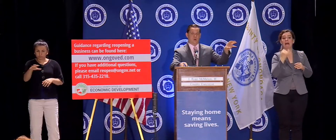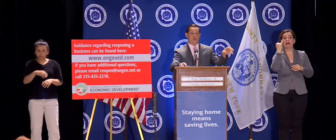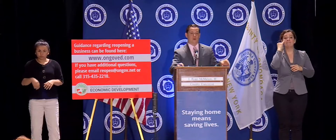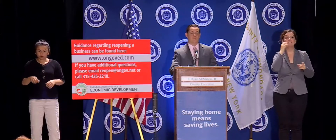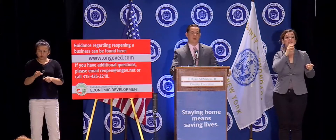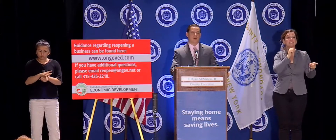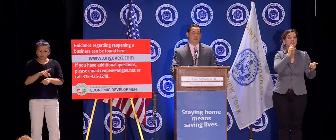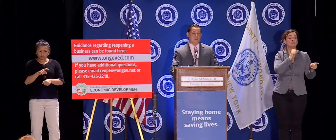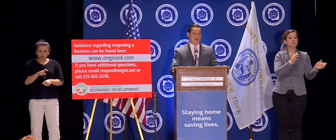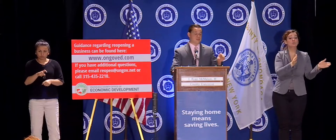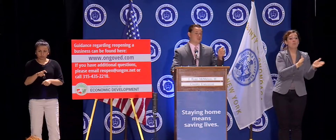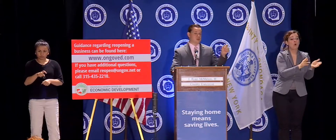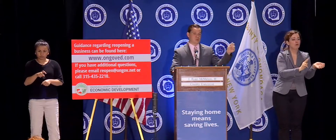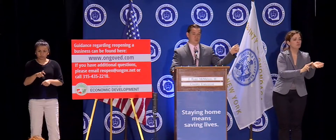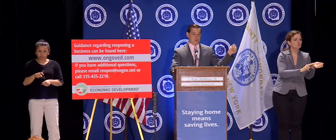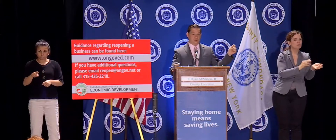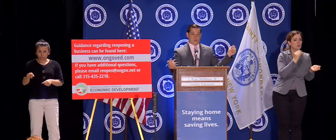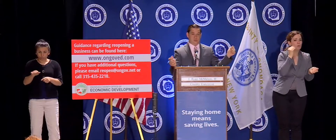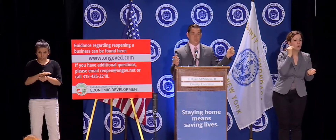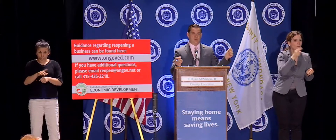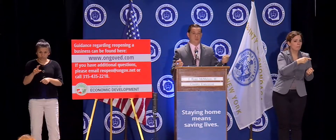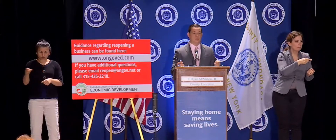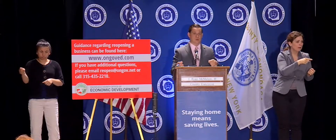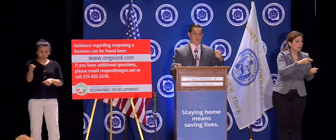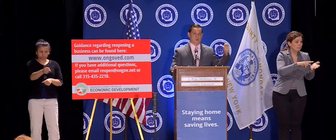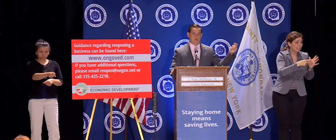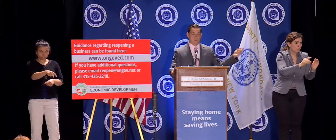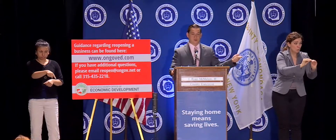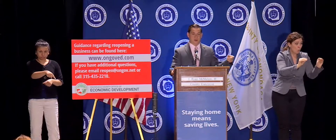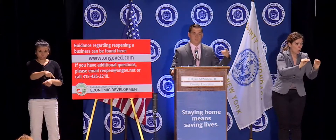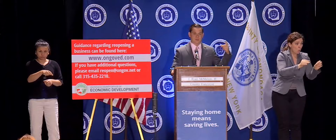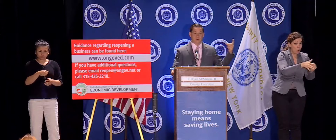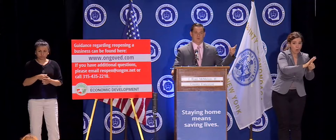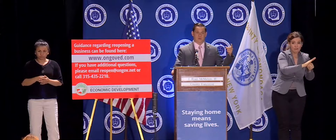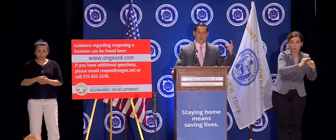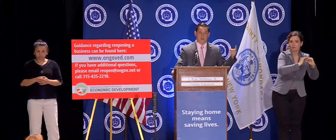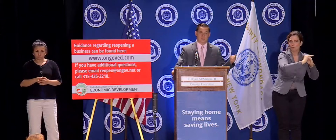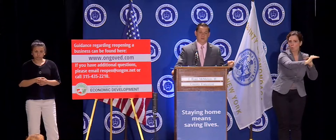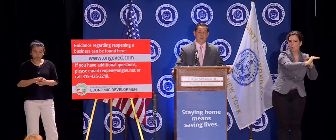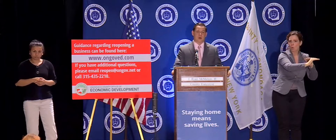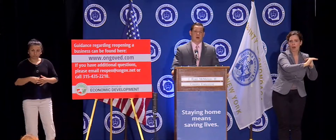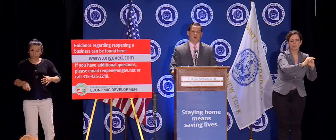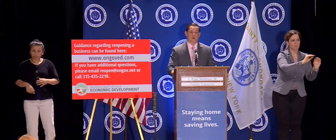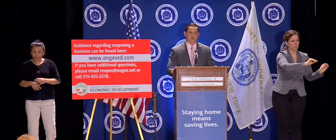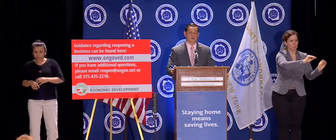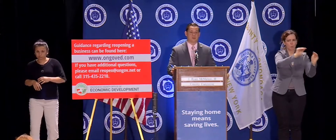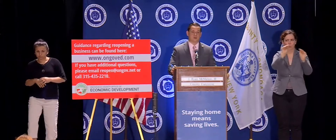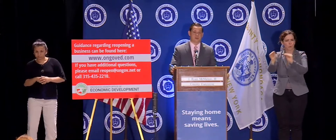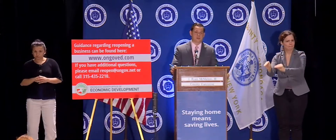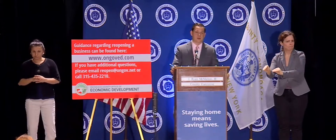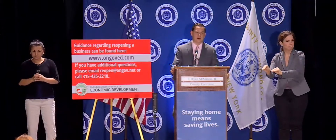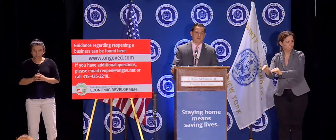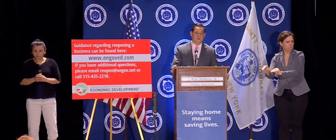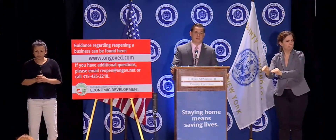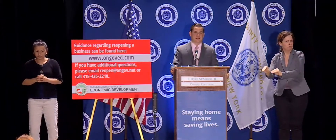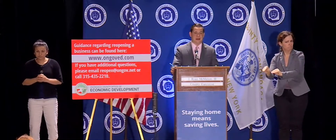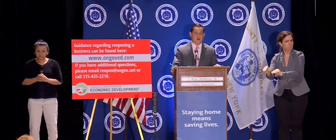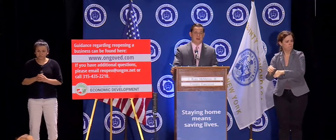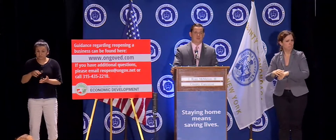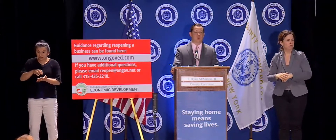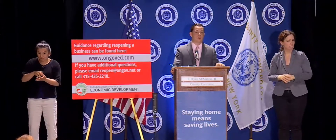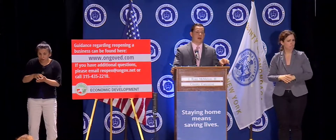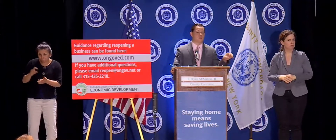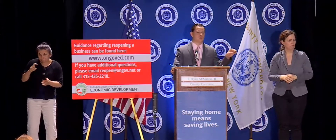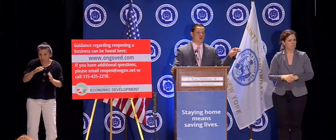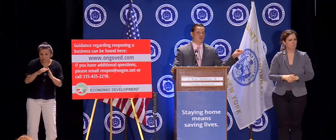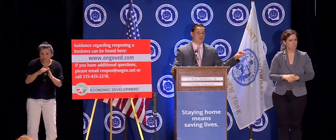while they have COVID. And that's a solution to this issue, too. We've built up these COVID units within the facilities. Let's allow